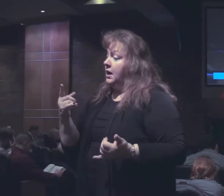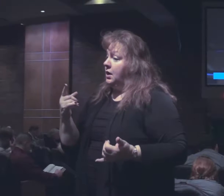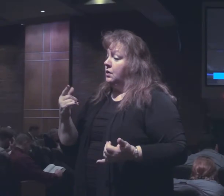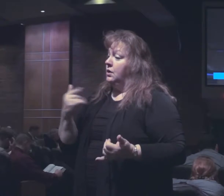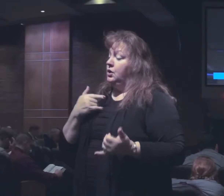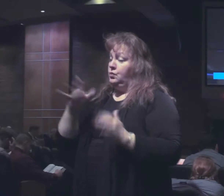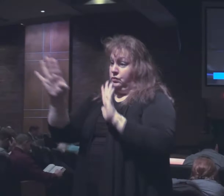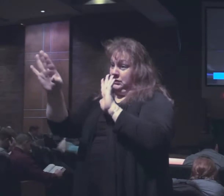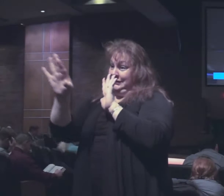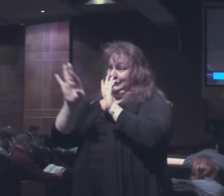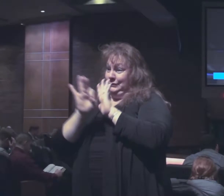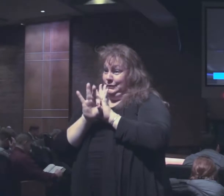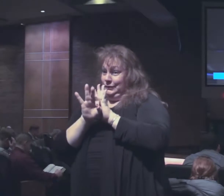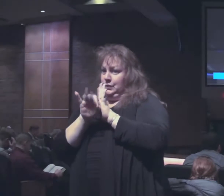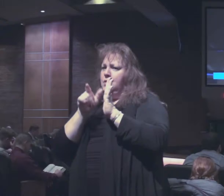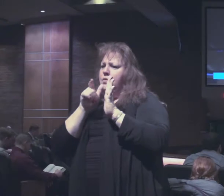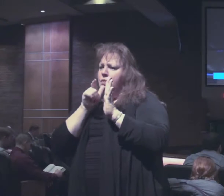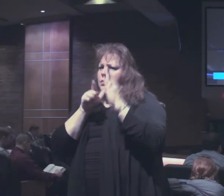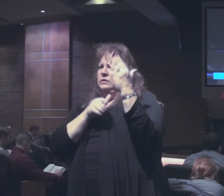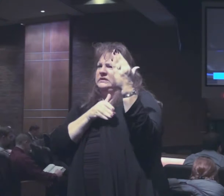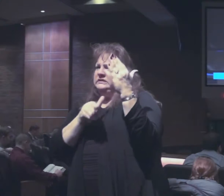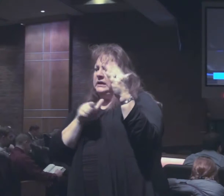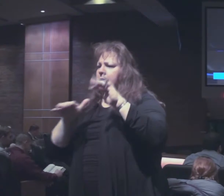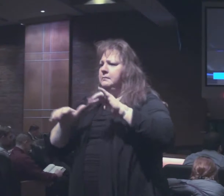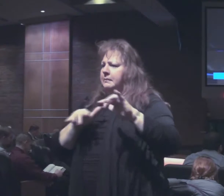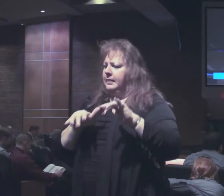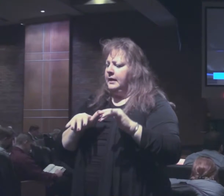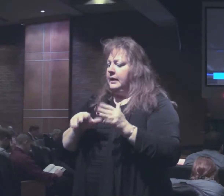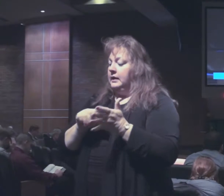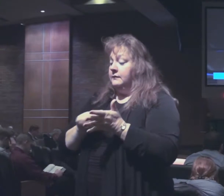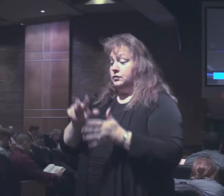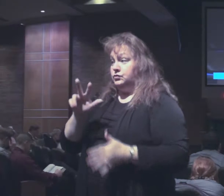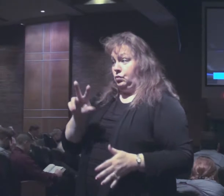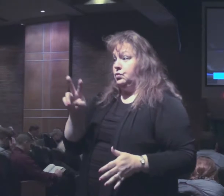the appointing of the musicians. Verse